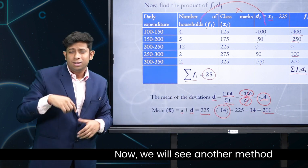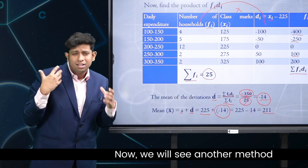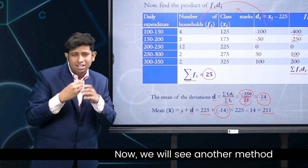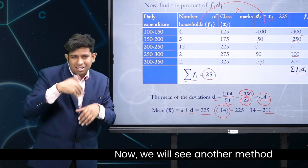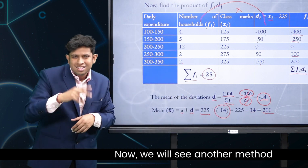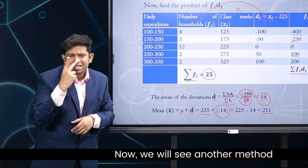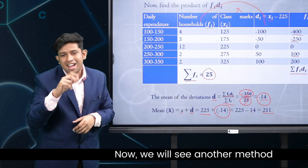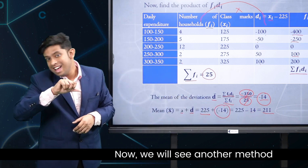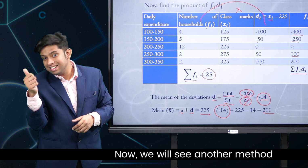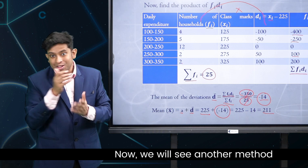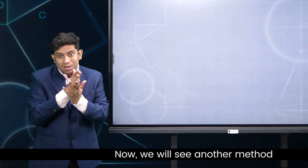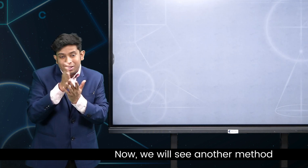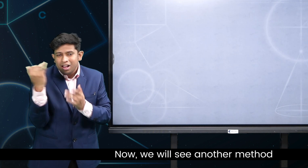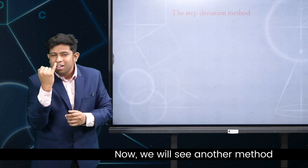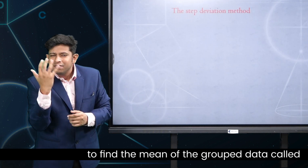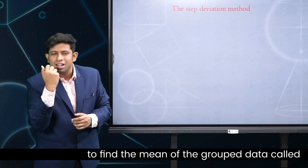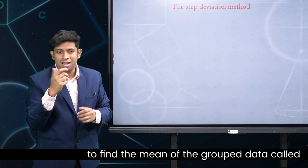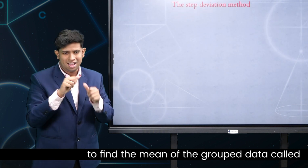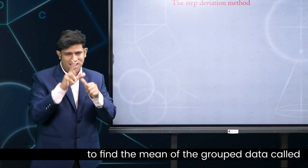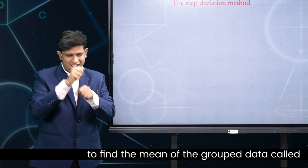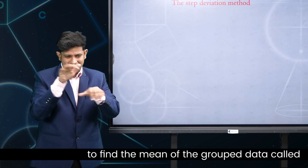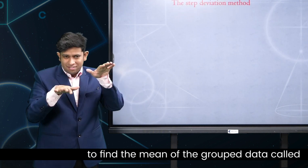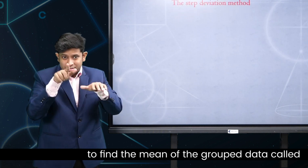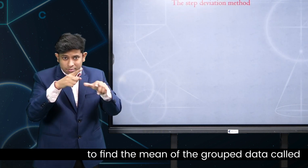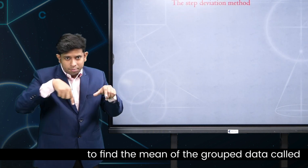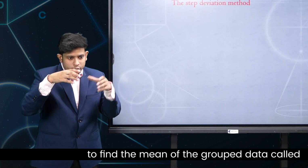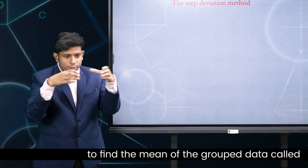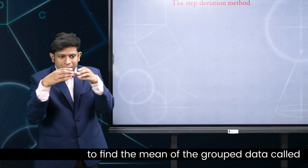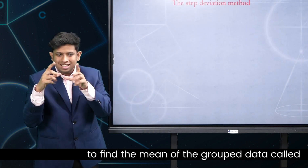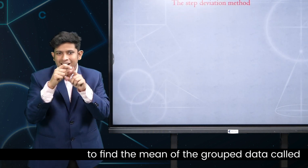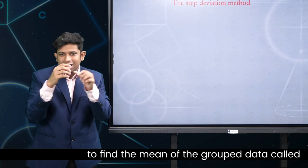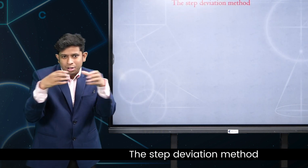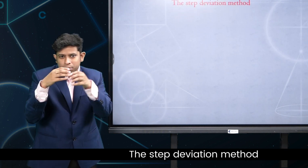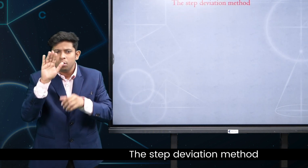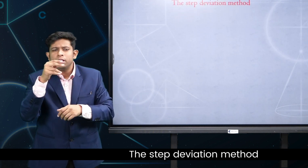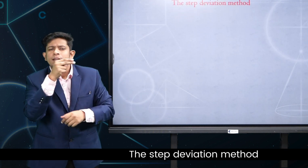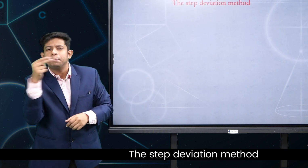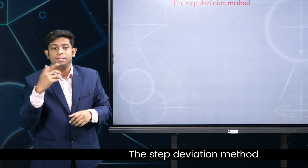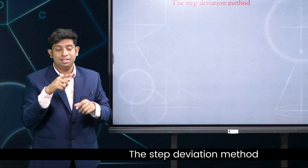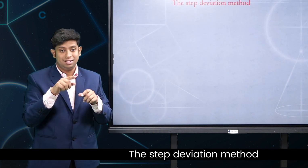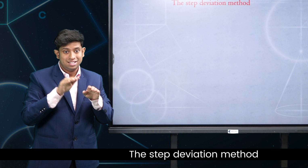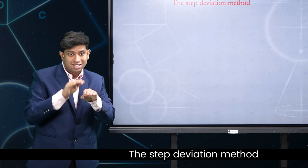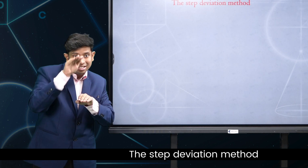Now we will see another method to find the mean of the grouped data called the step deviation method.